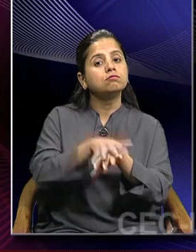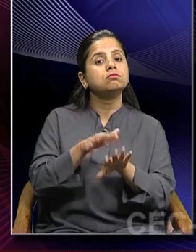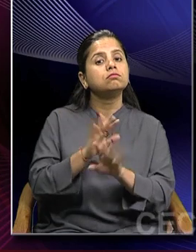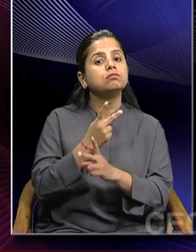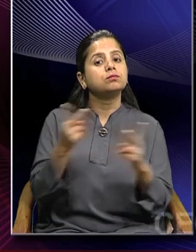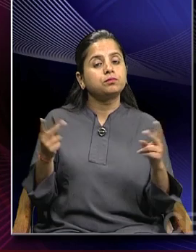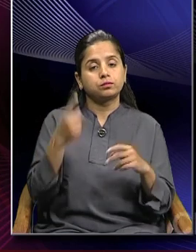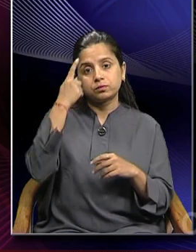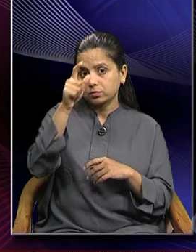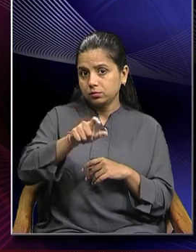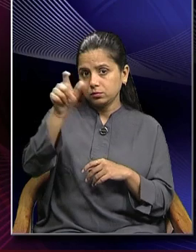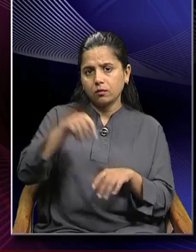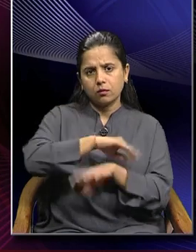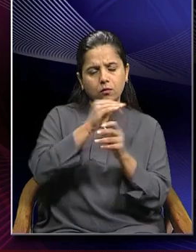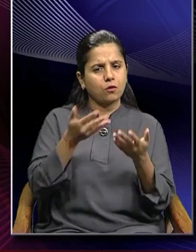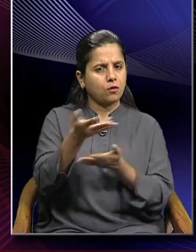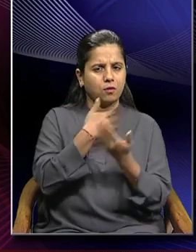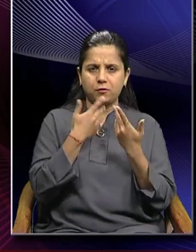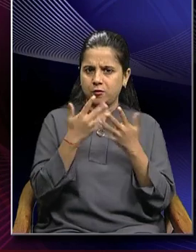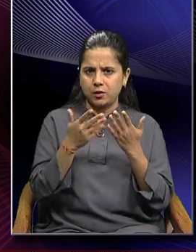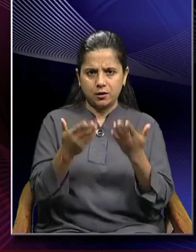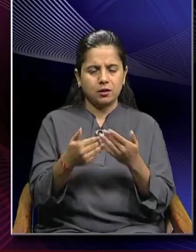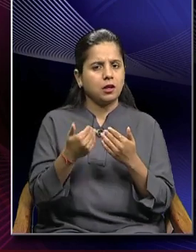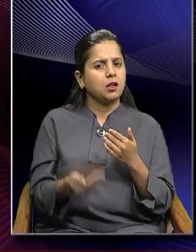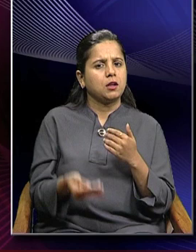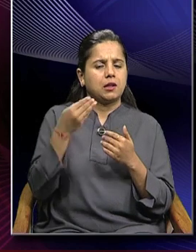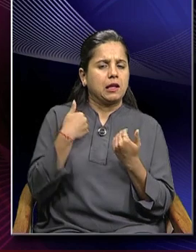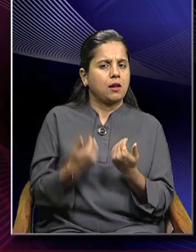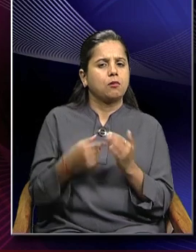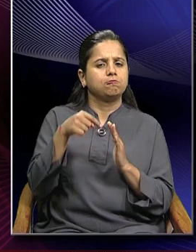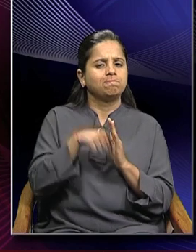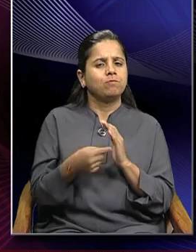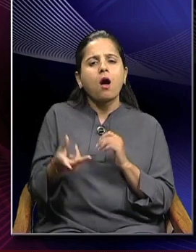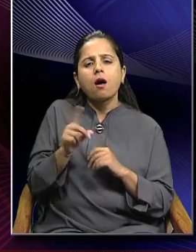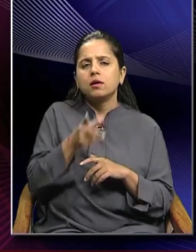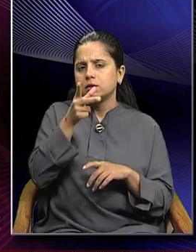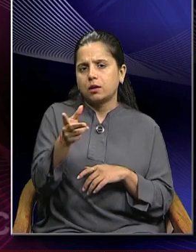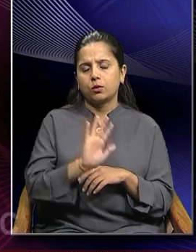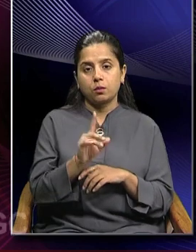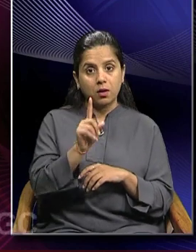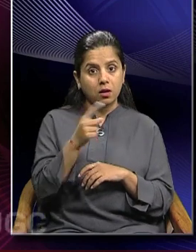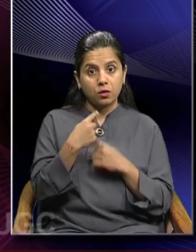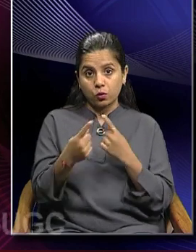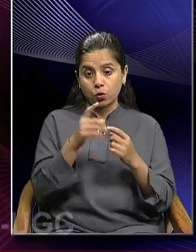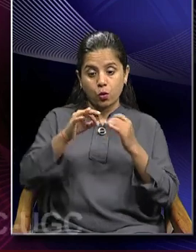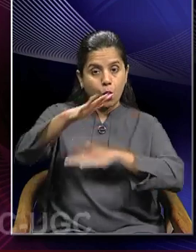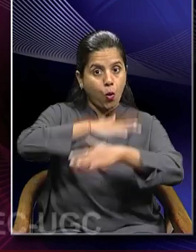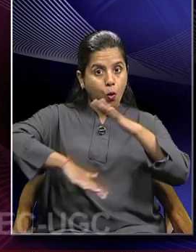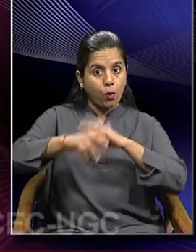individuals, I have already discussed, so I am not going to repeat it. But when we talk about